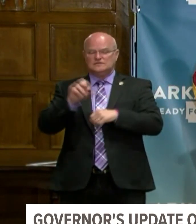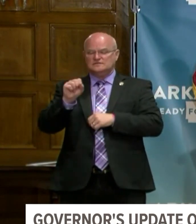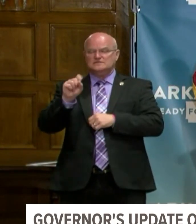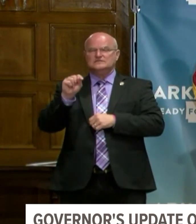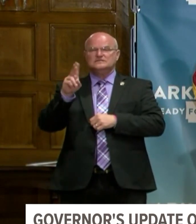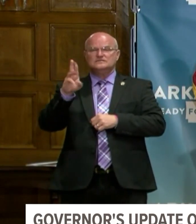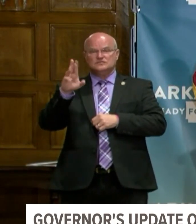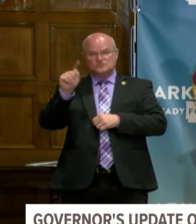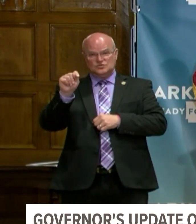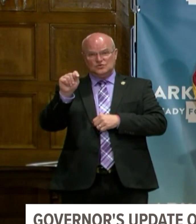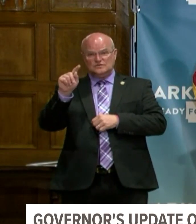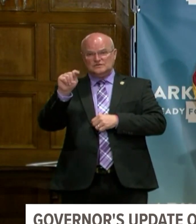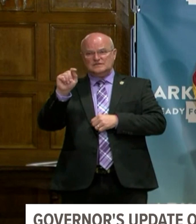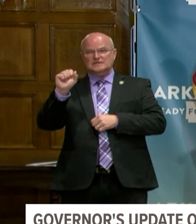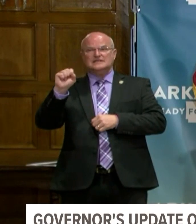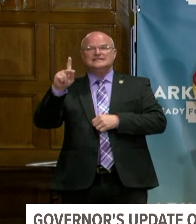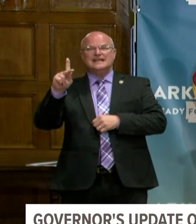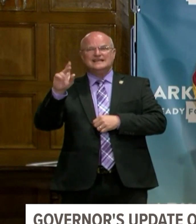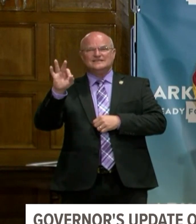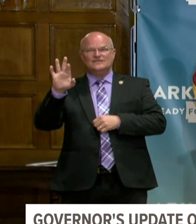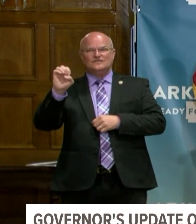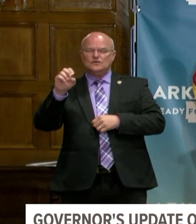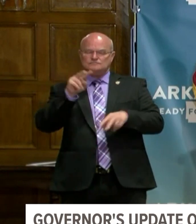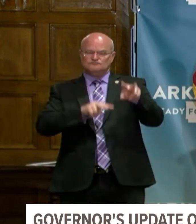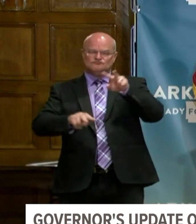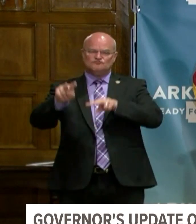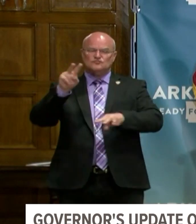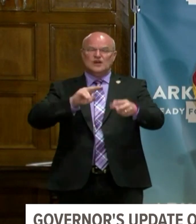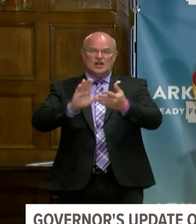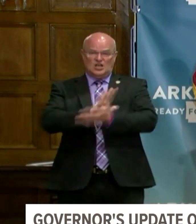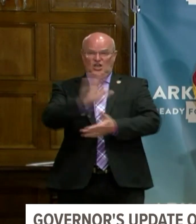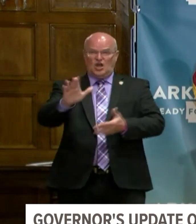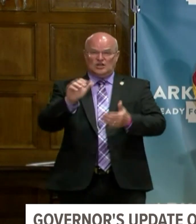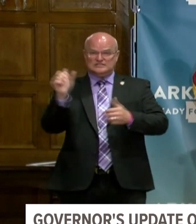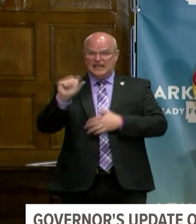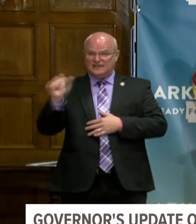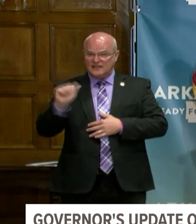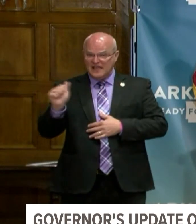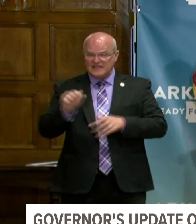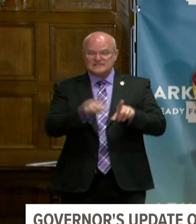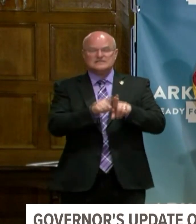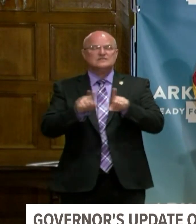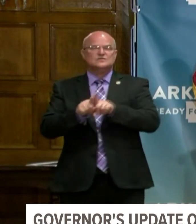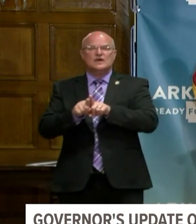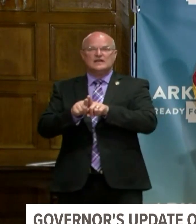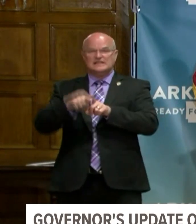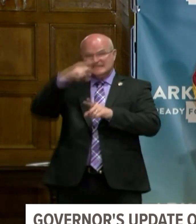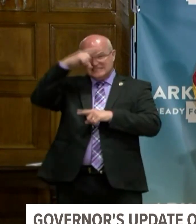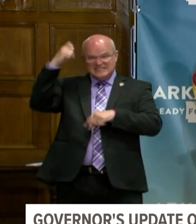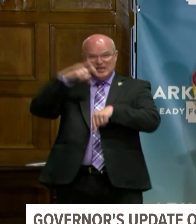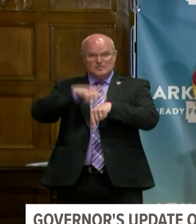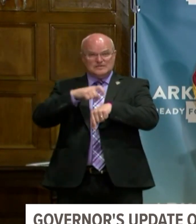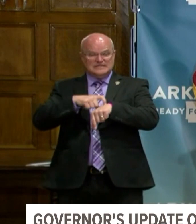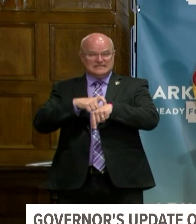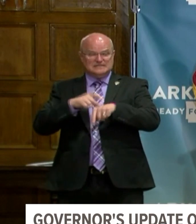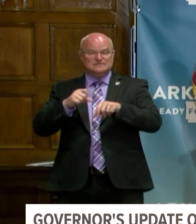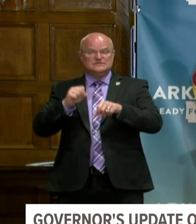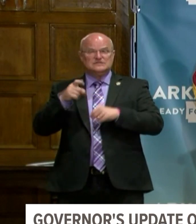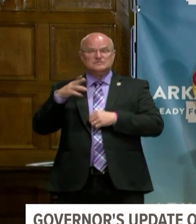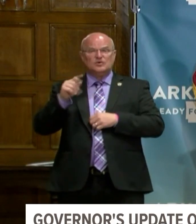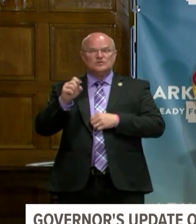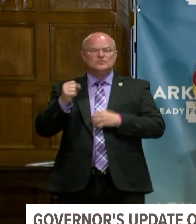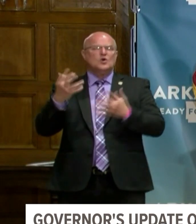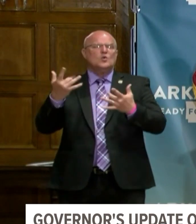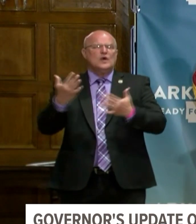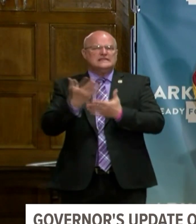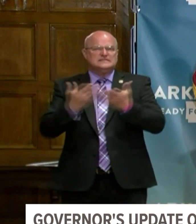Stewart's task force is looking at college athletics as well as summer team sports, and so we're waiting